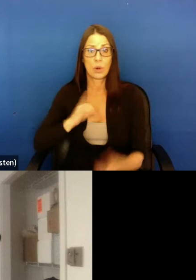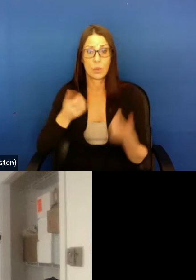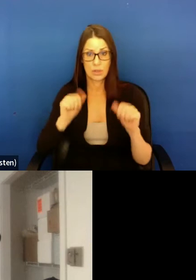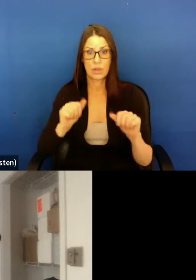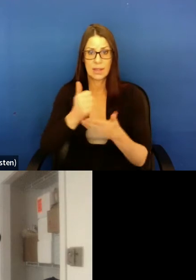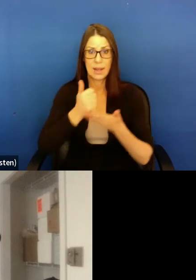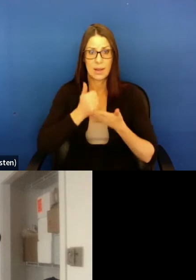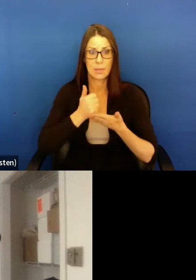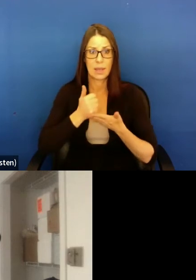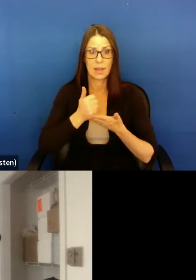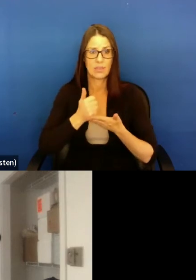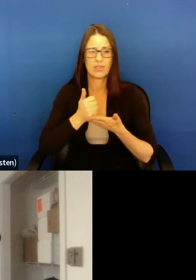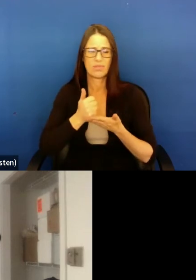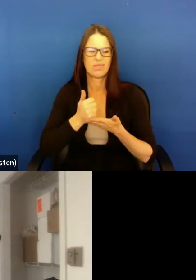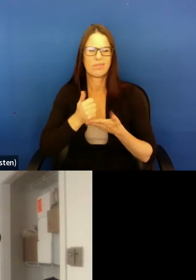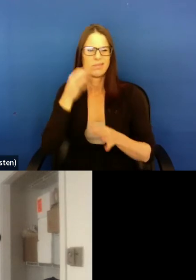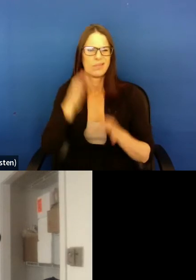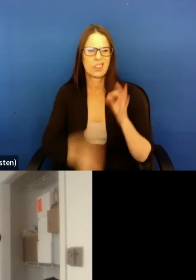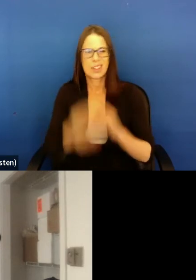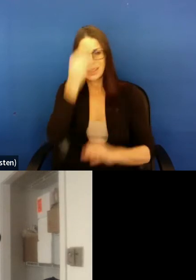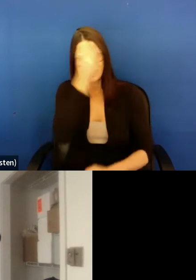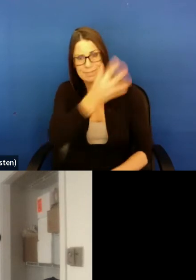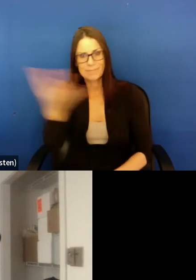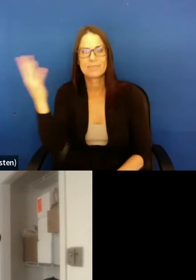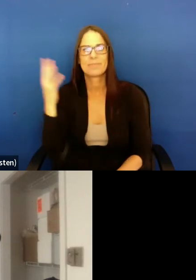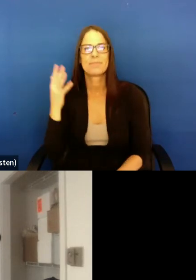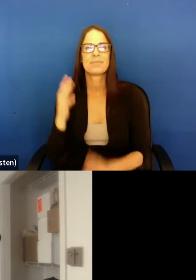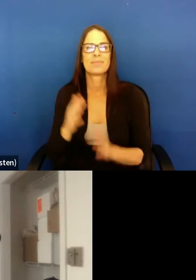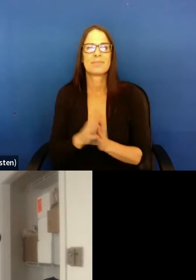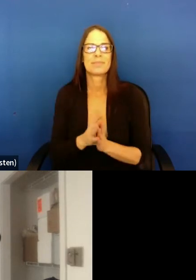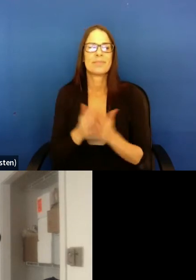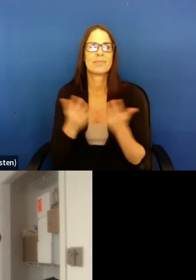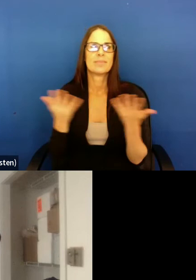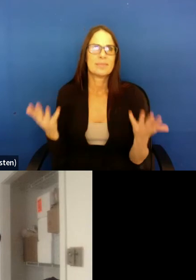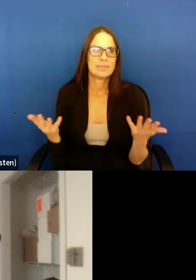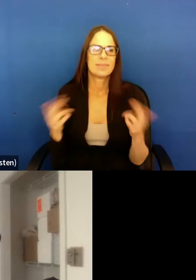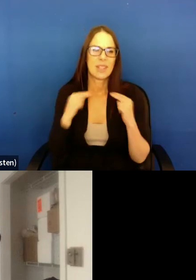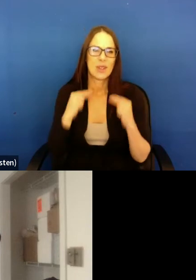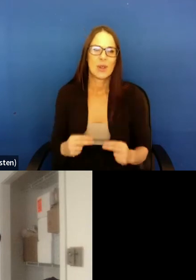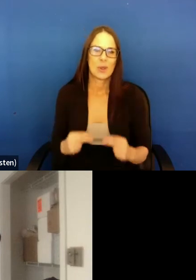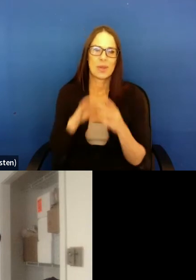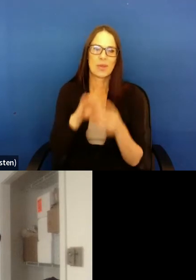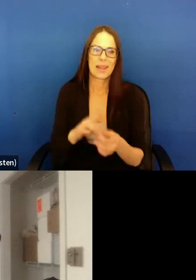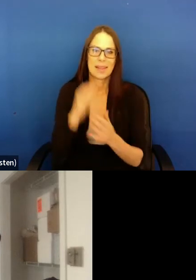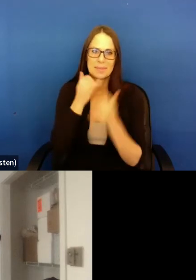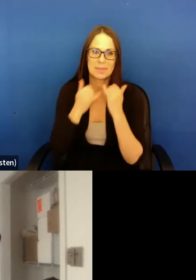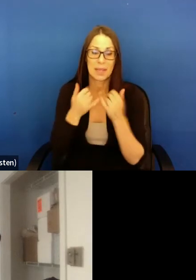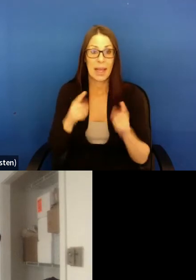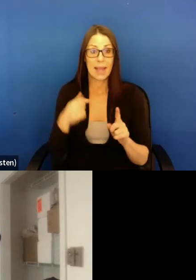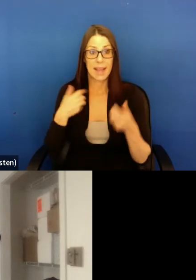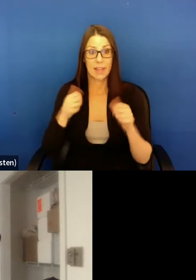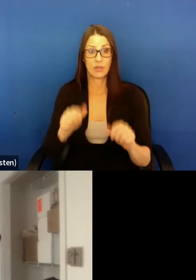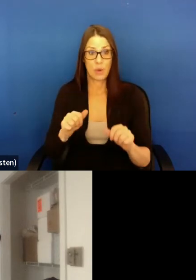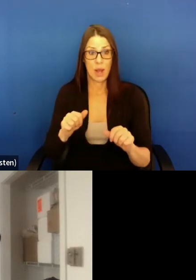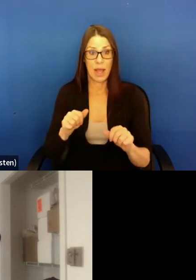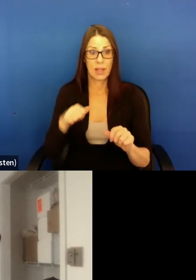for everybody out there, because a lot of it is because it's human related. As I try to go from the door